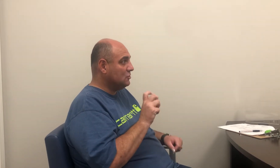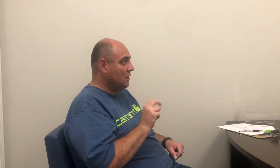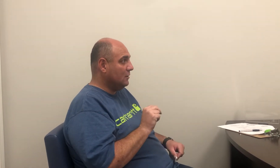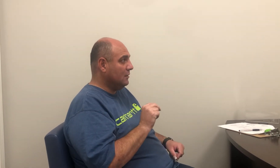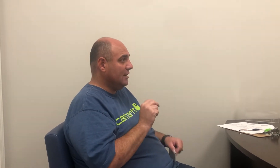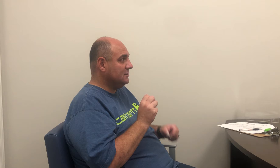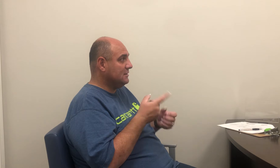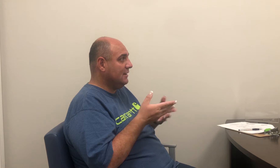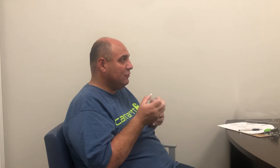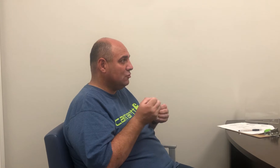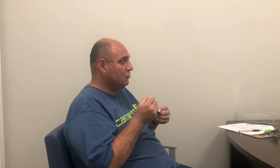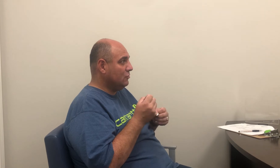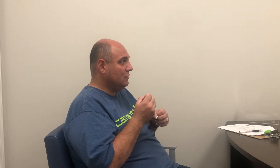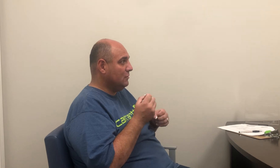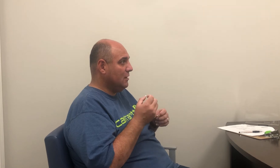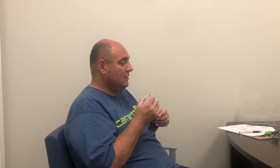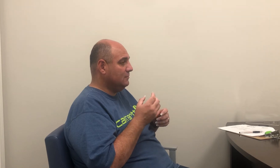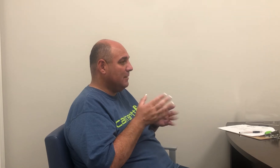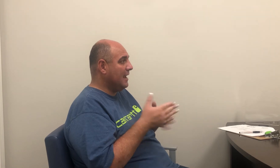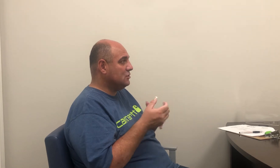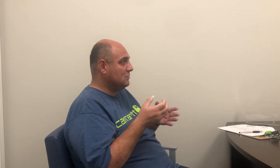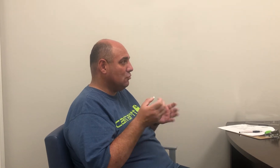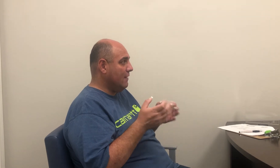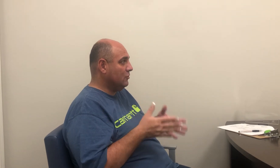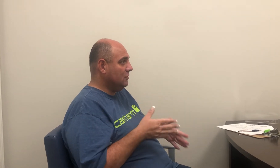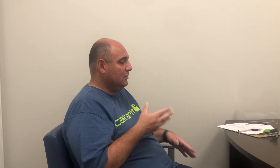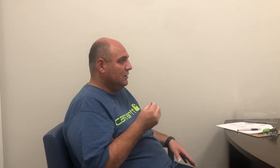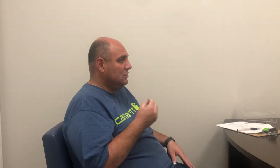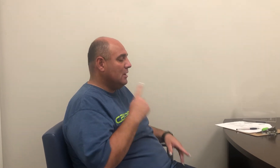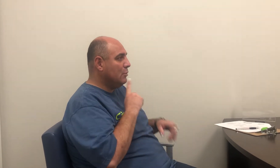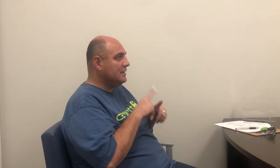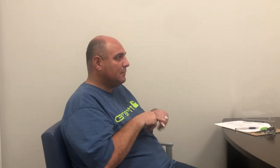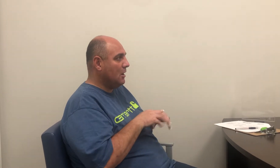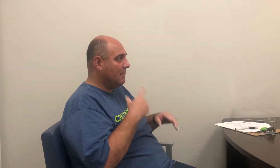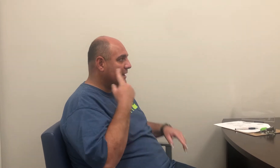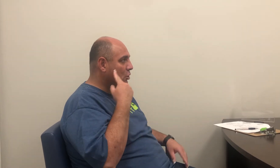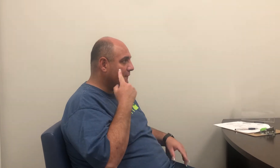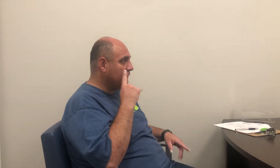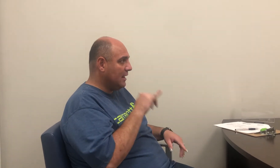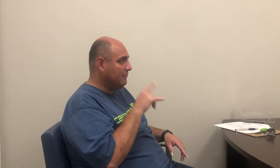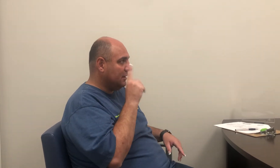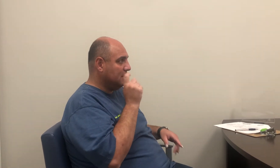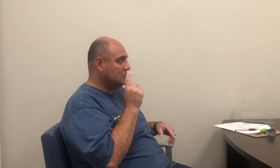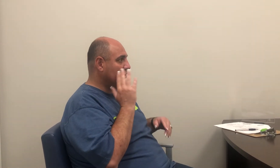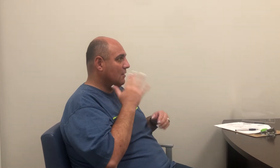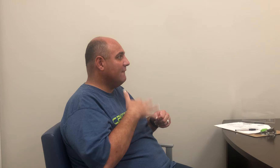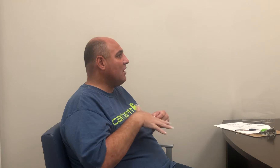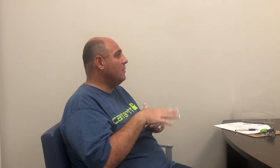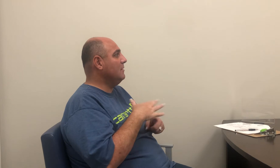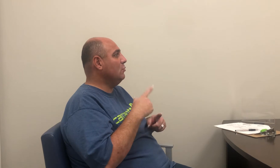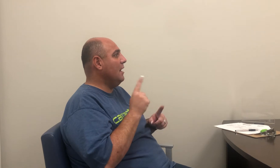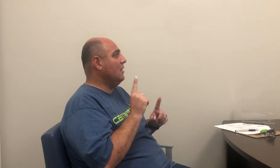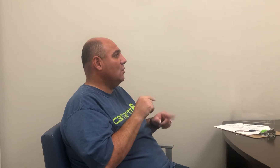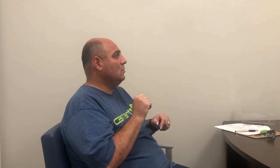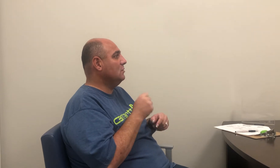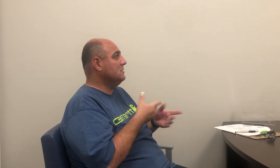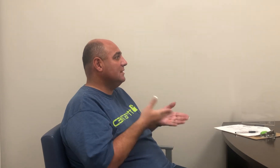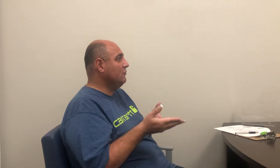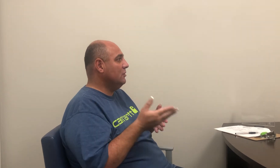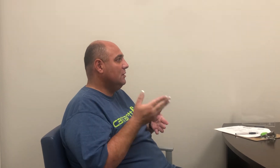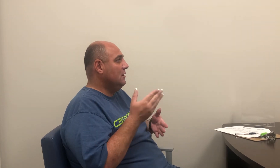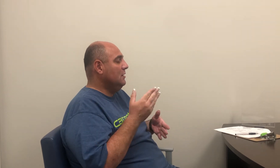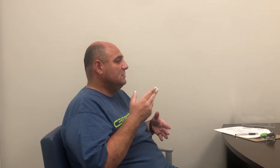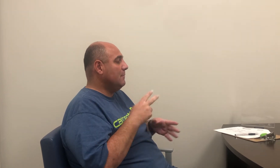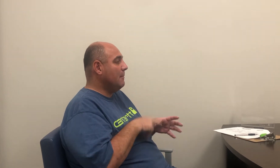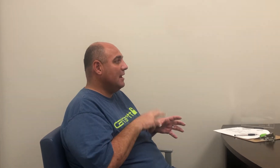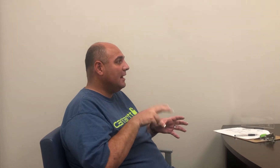at Amazon as a delivery package driver, so I really depend on my hearing for that, because in another environment when I go to